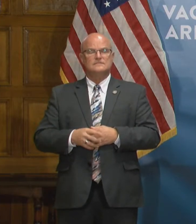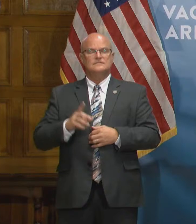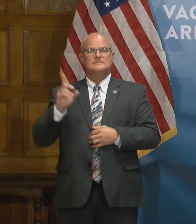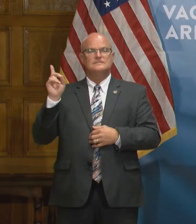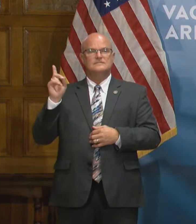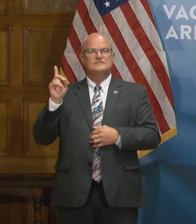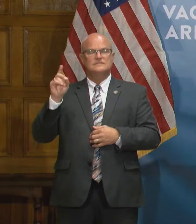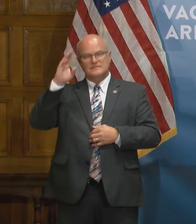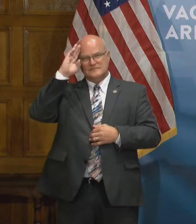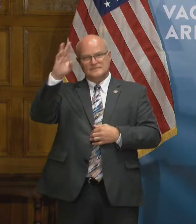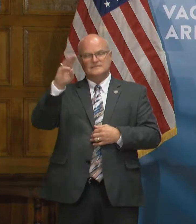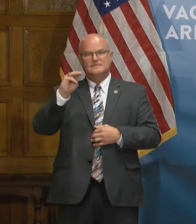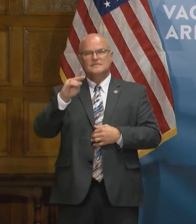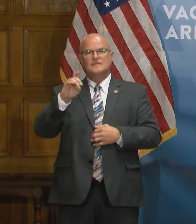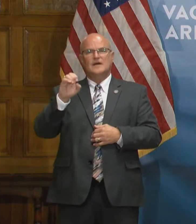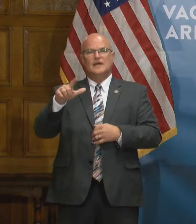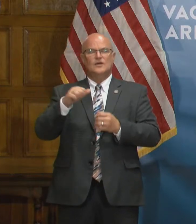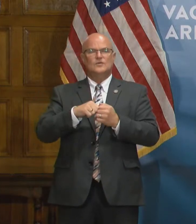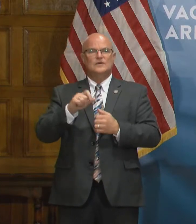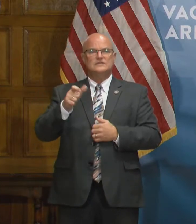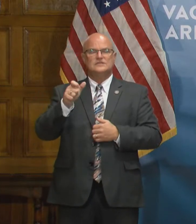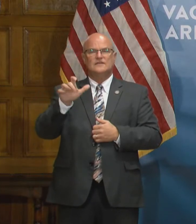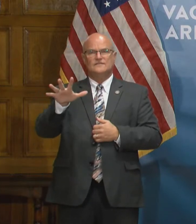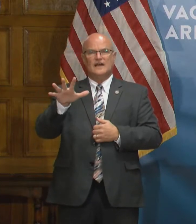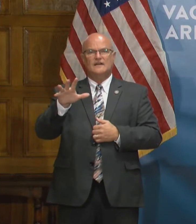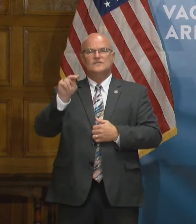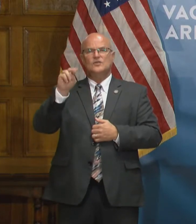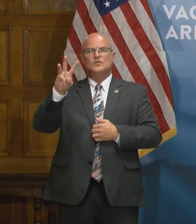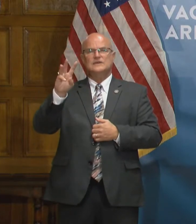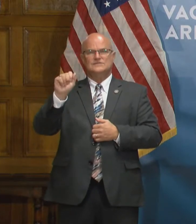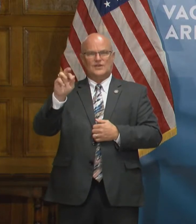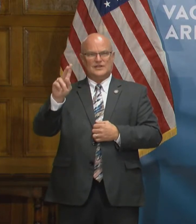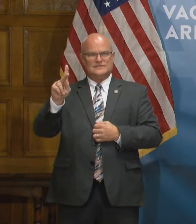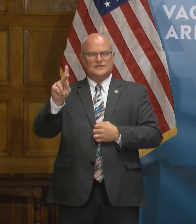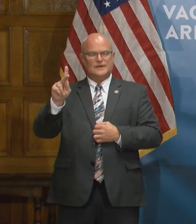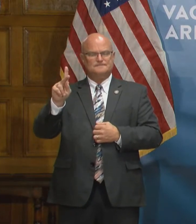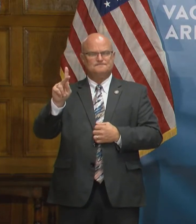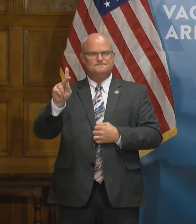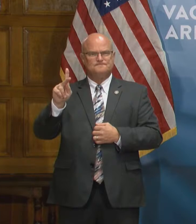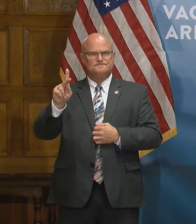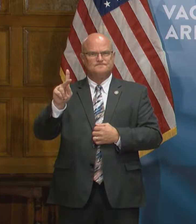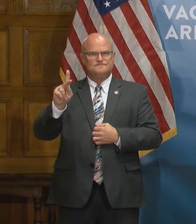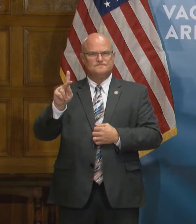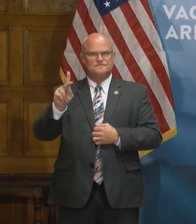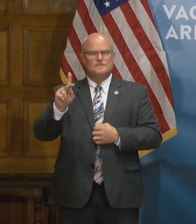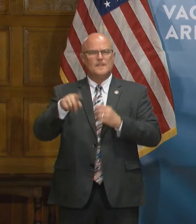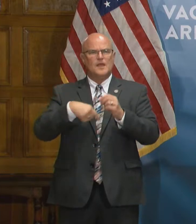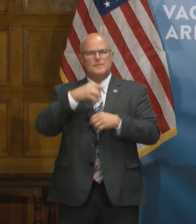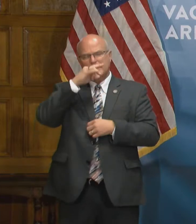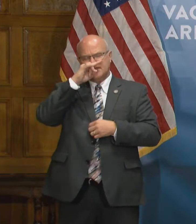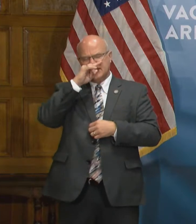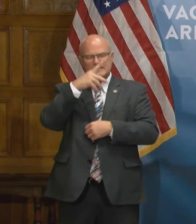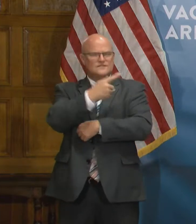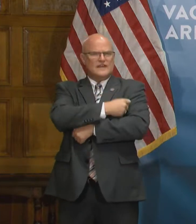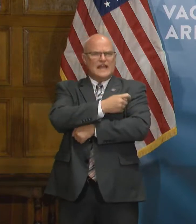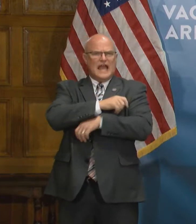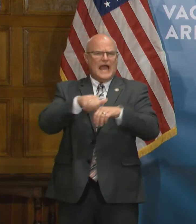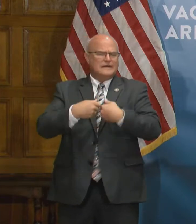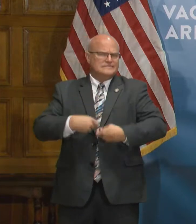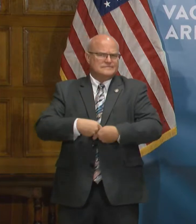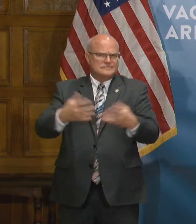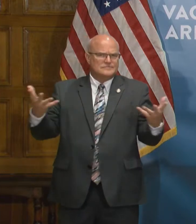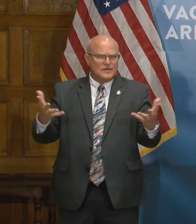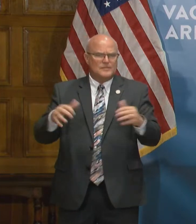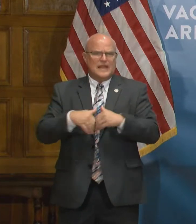Yeah, hey Governor, this is Michael Wilson with 5 News in Northwest Arkansas. Going on with kid vaccinations, do you know how it will be distributed and